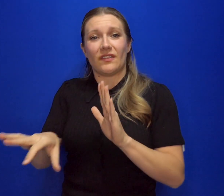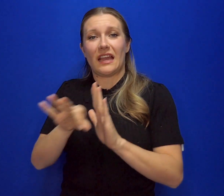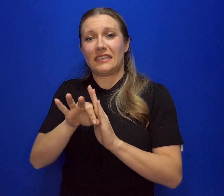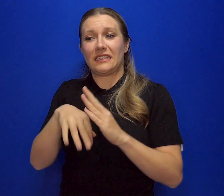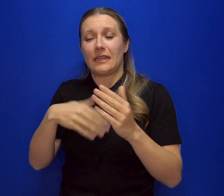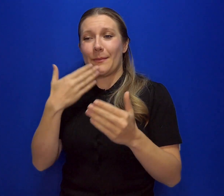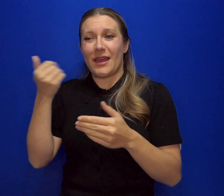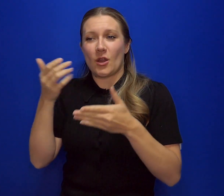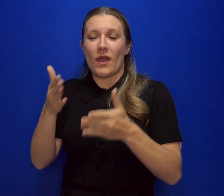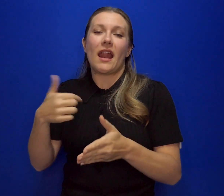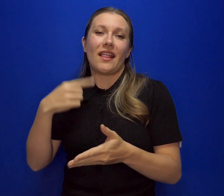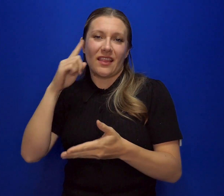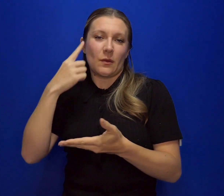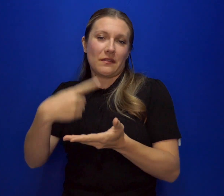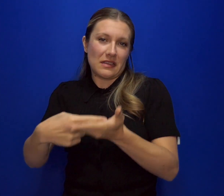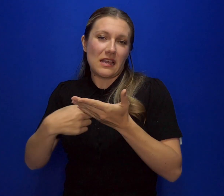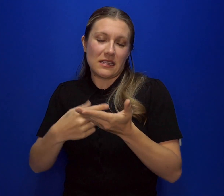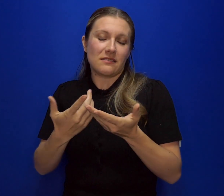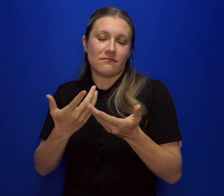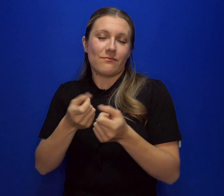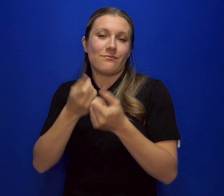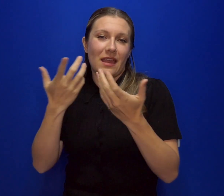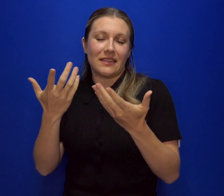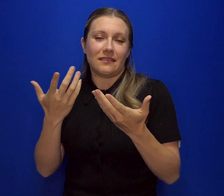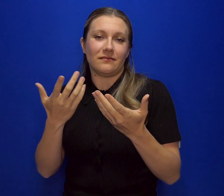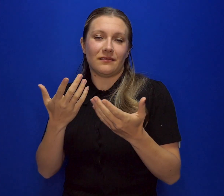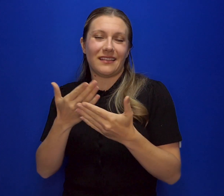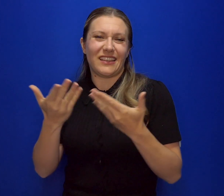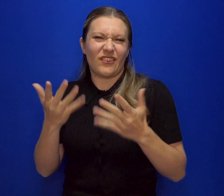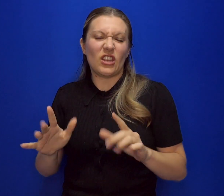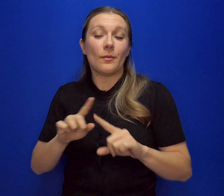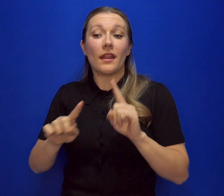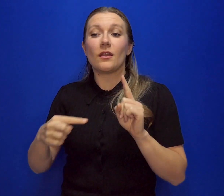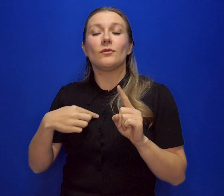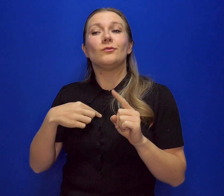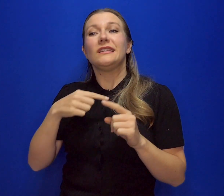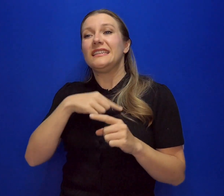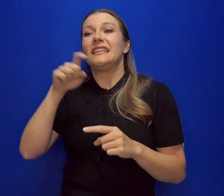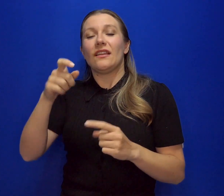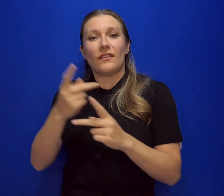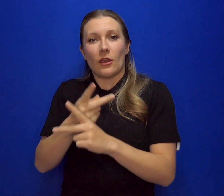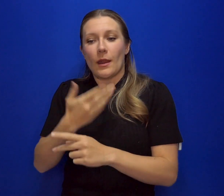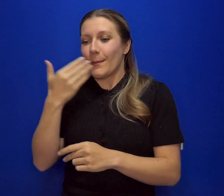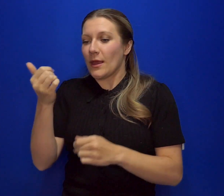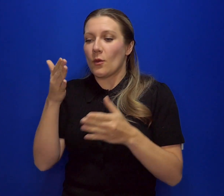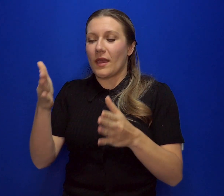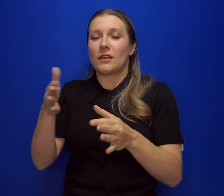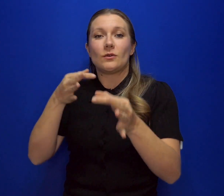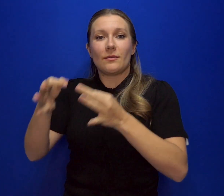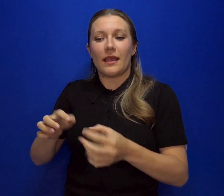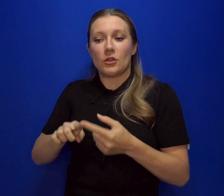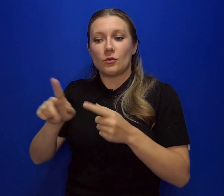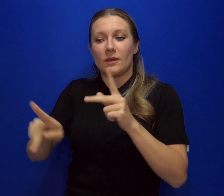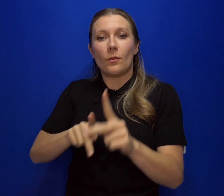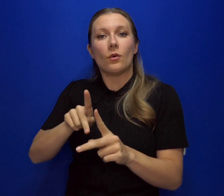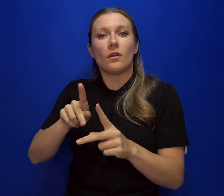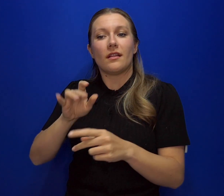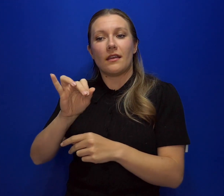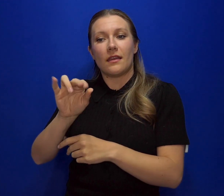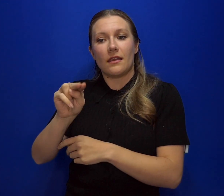to, and I think we've gone over a lot of it already, but there's got to be a better way to let people understand how insulin works other than just to say to